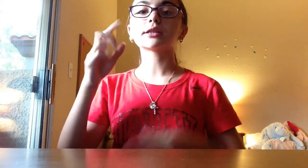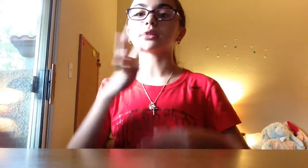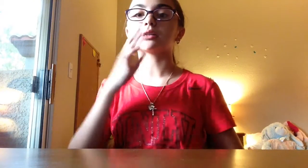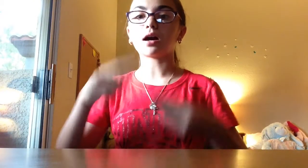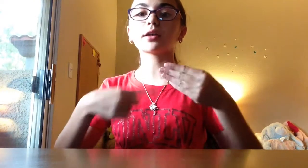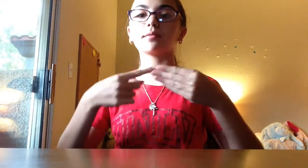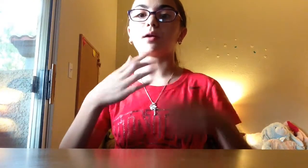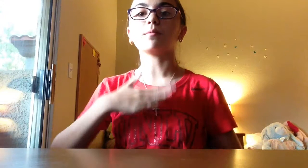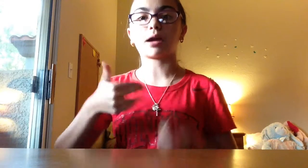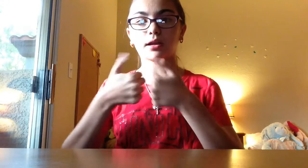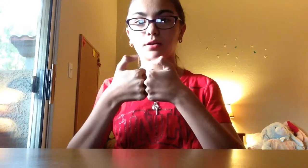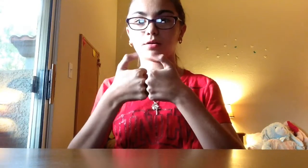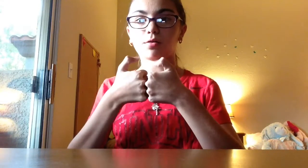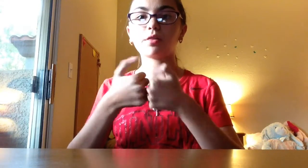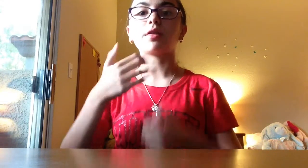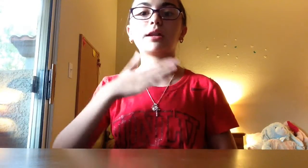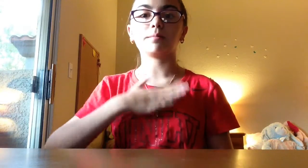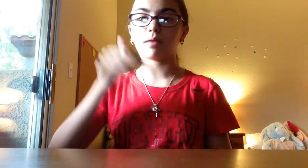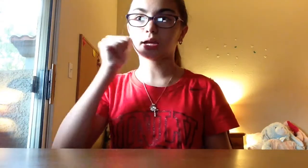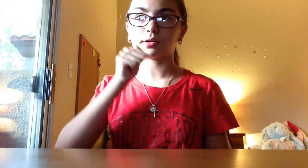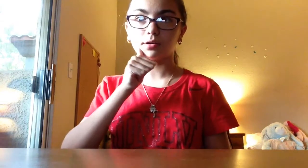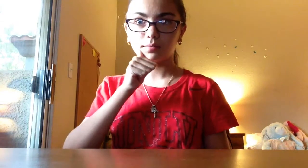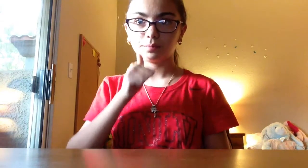Actually, it's talking about my girl, then my girl.